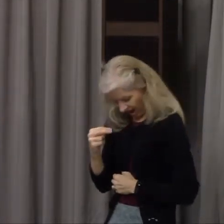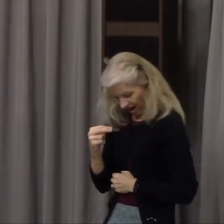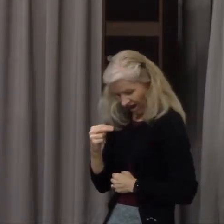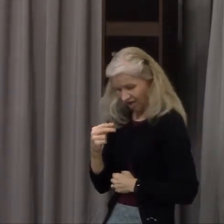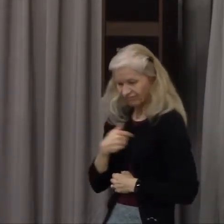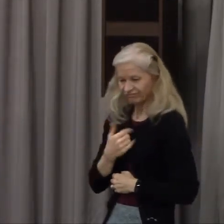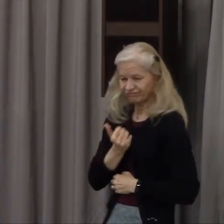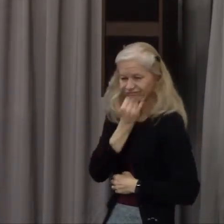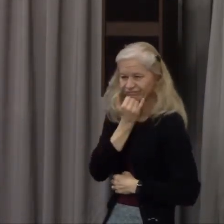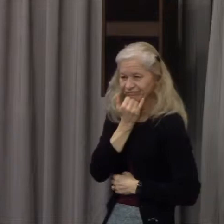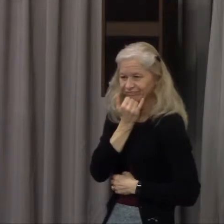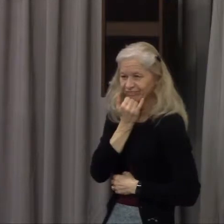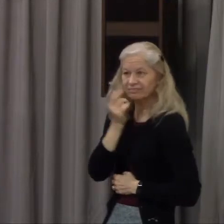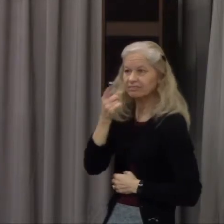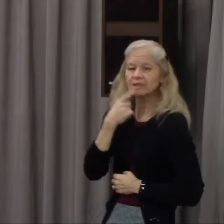accused of doing some bad,